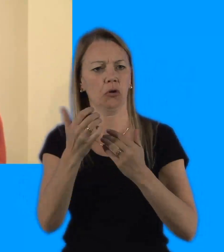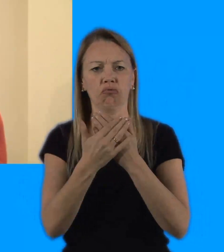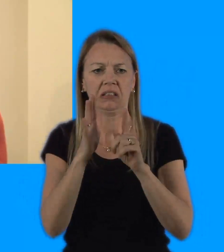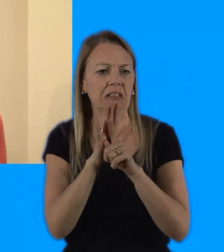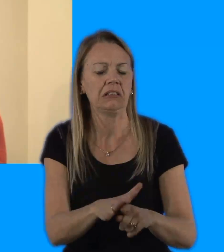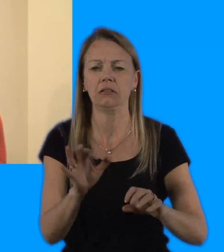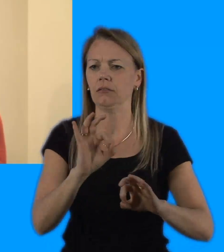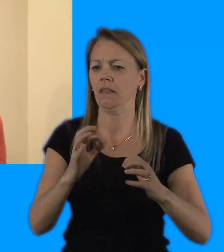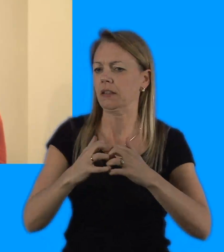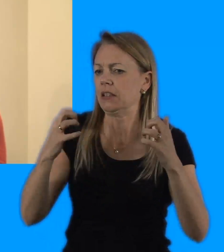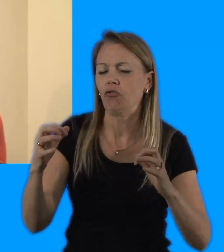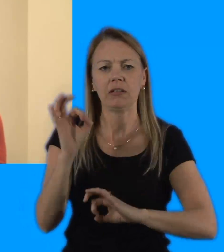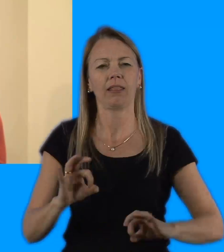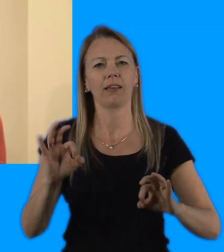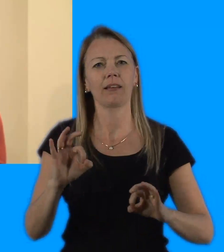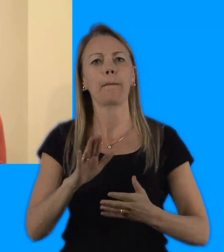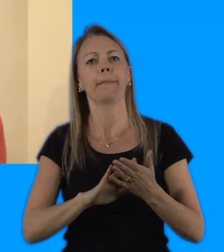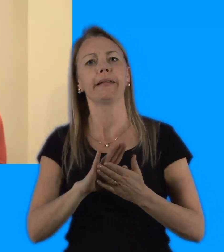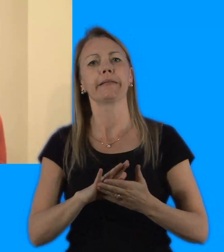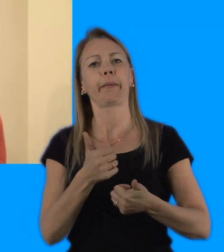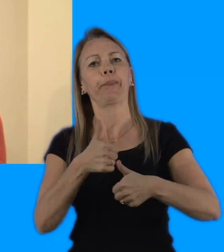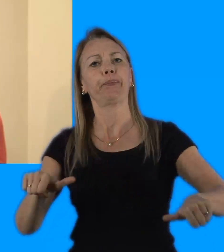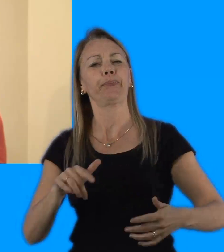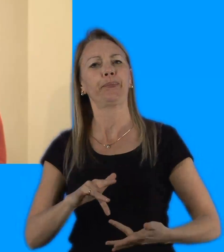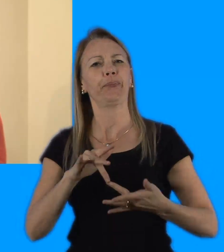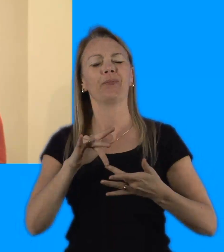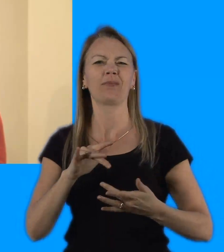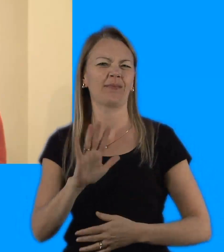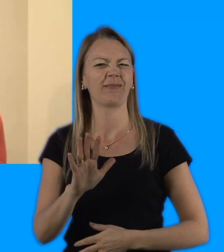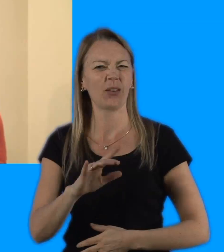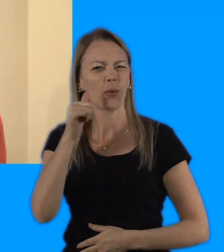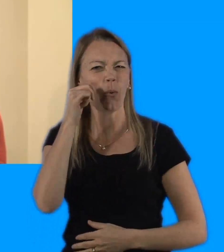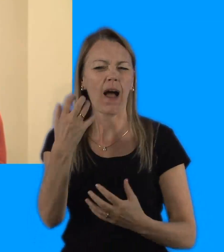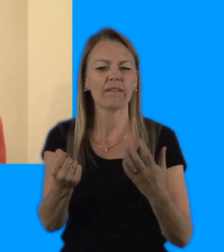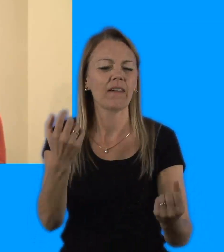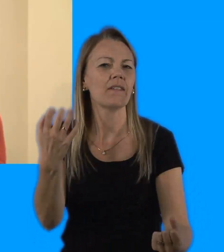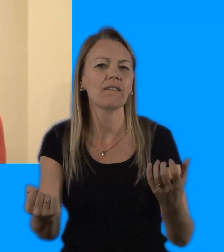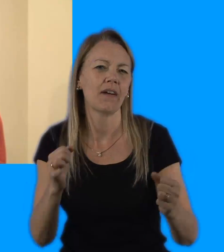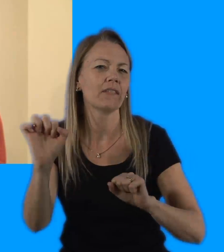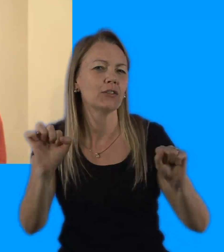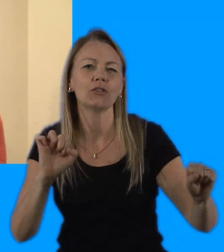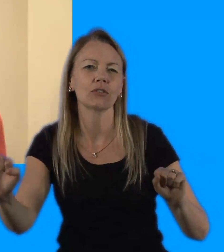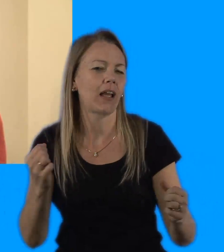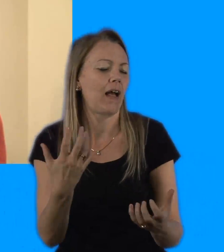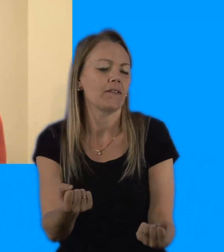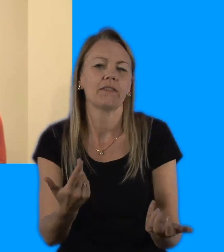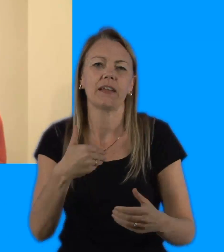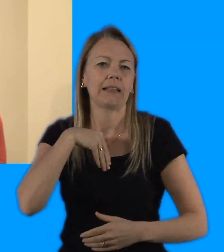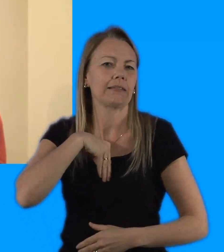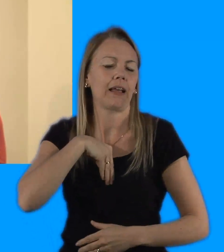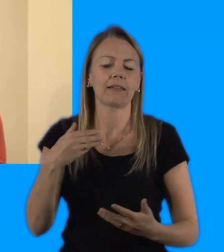racist, I'm not sectarianist, that makes you so. We all have some degree of prejudice built